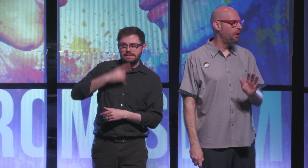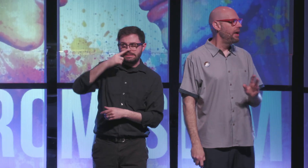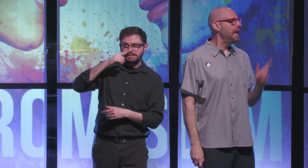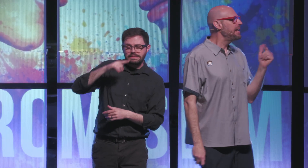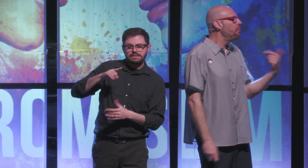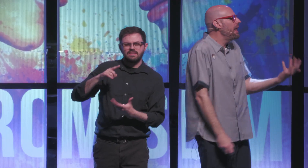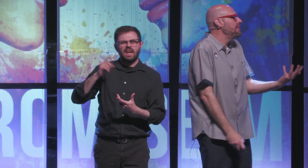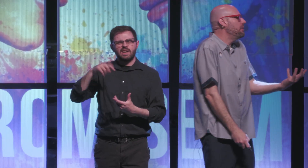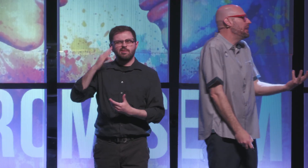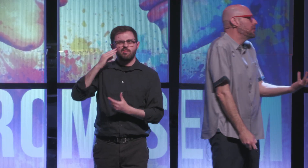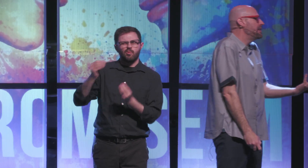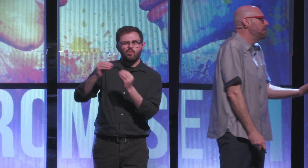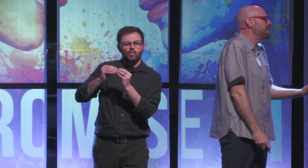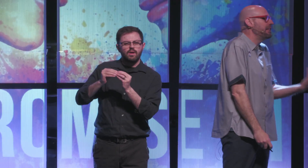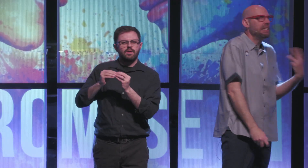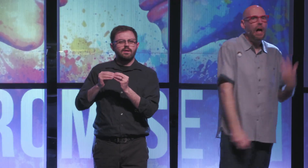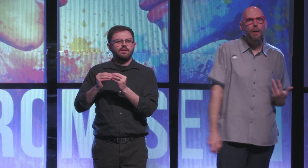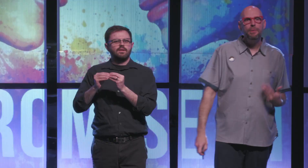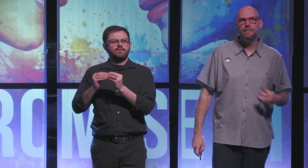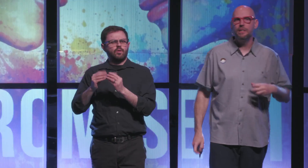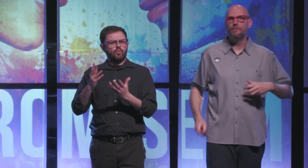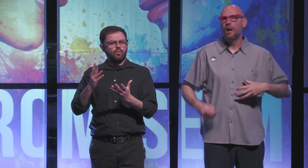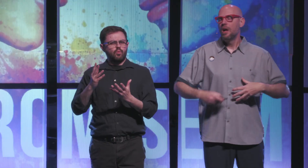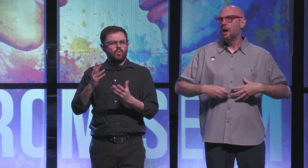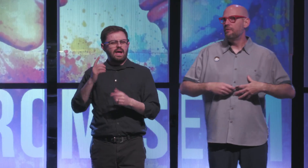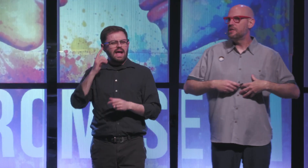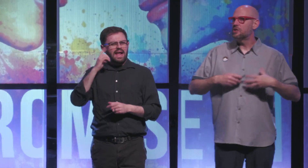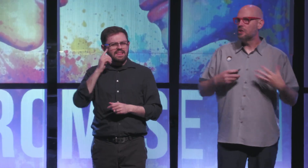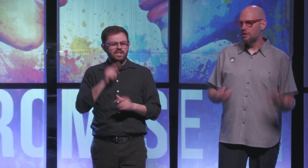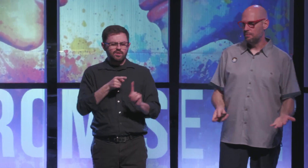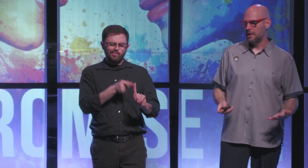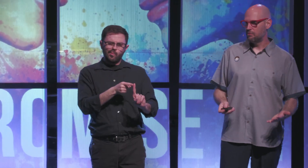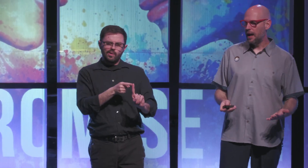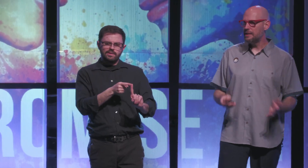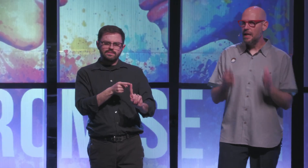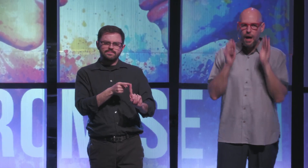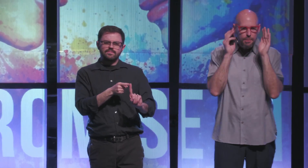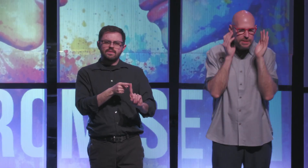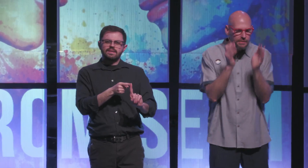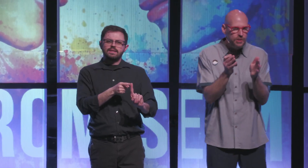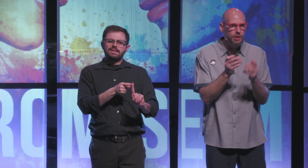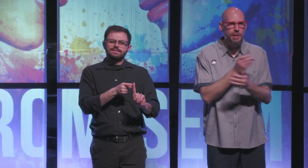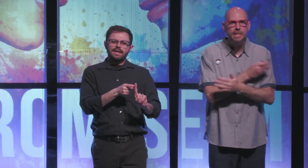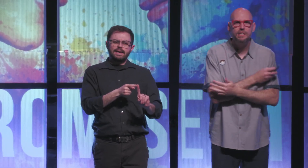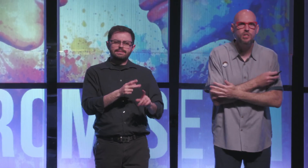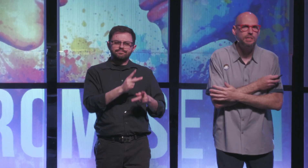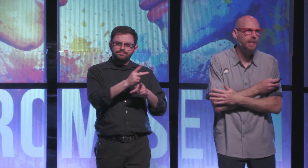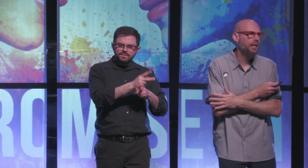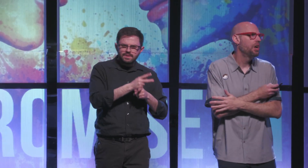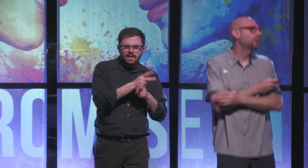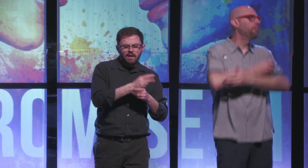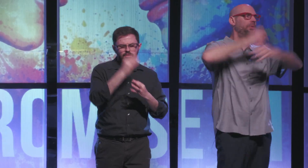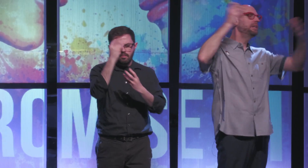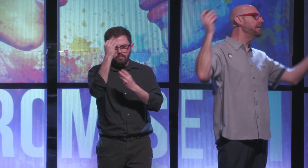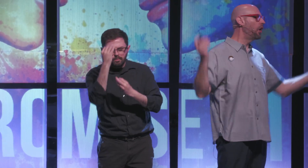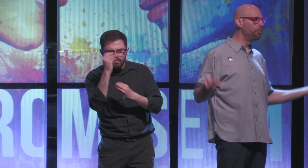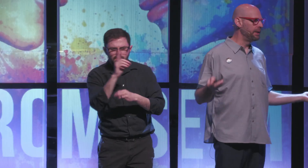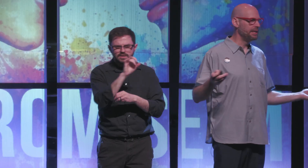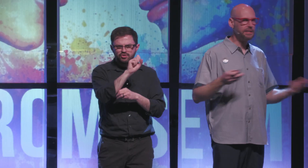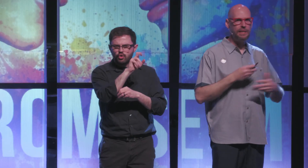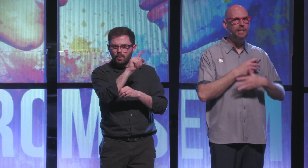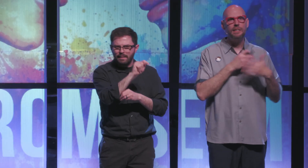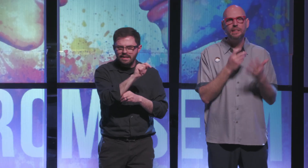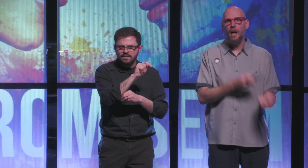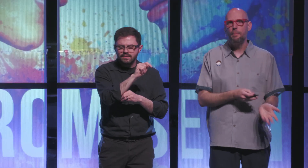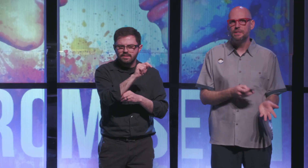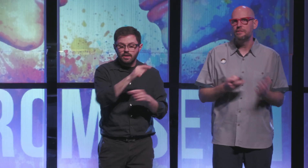need to know. And what I think we learn here is that the opposite of discernment, right? The opposite of discernment isn't just complete